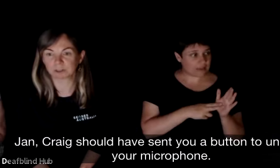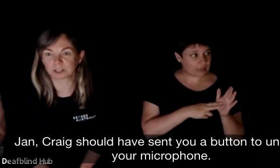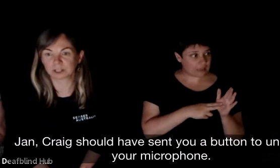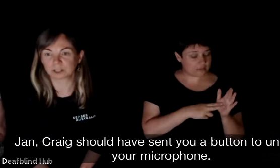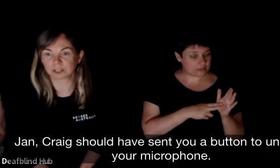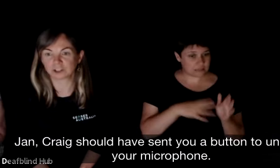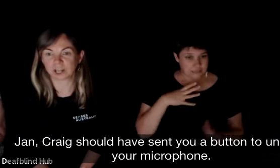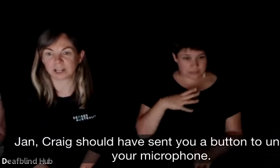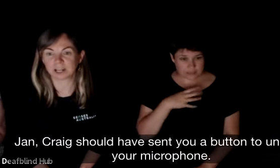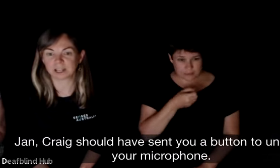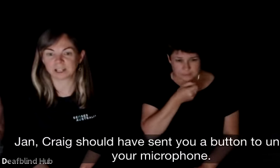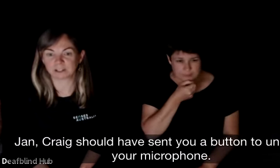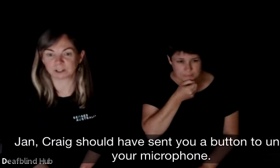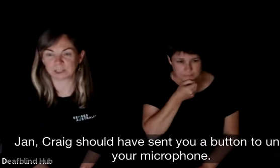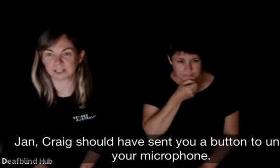Yeah.